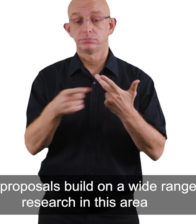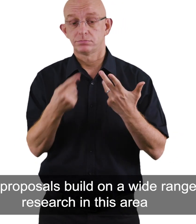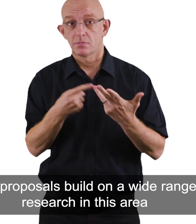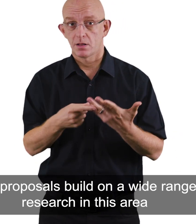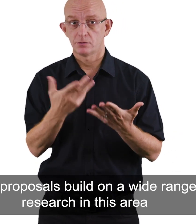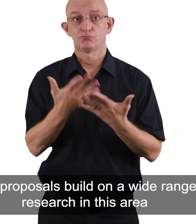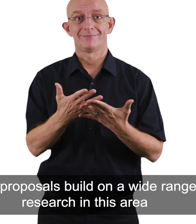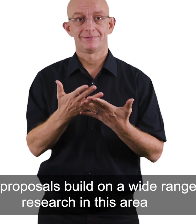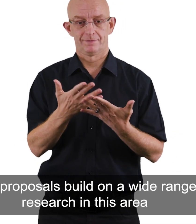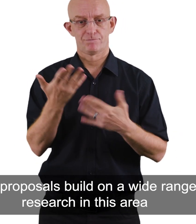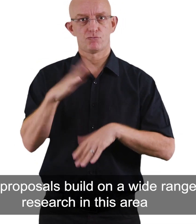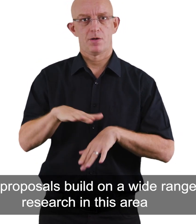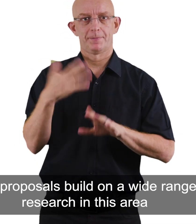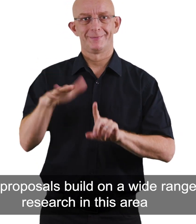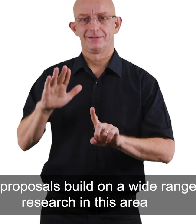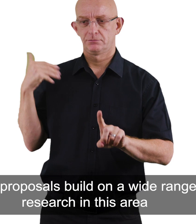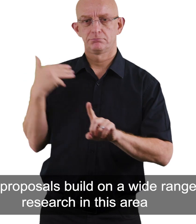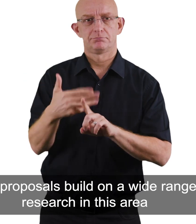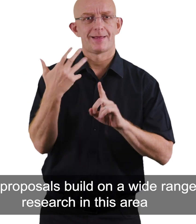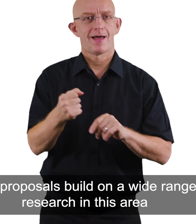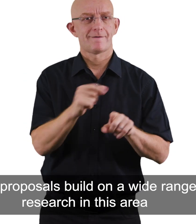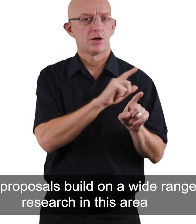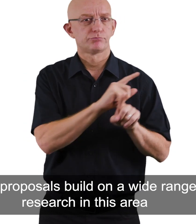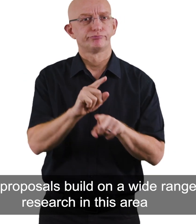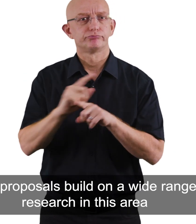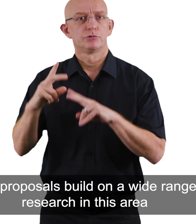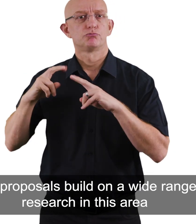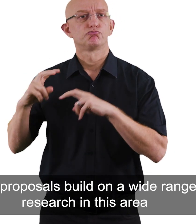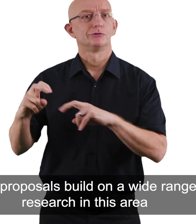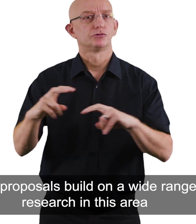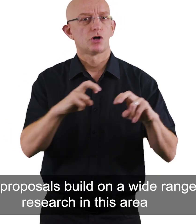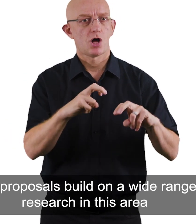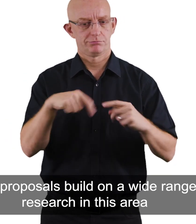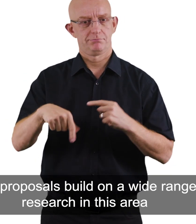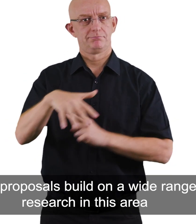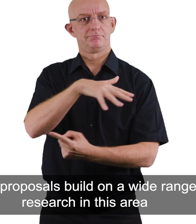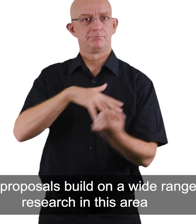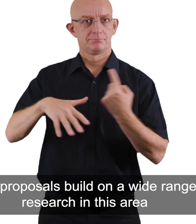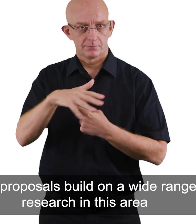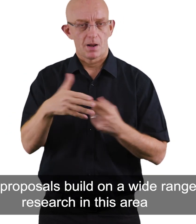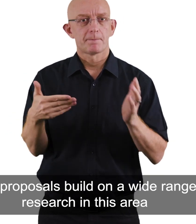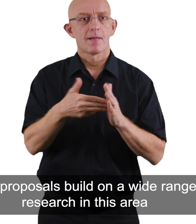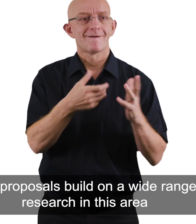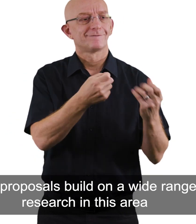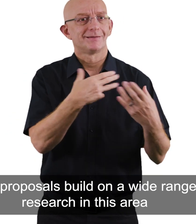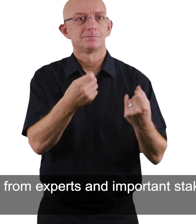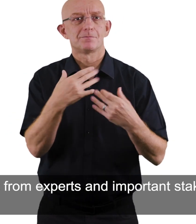These proposals build on a wide range of research in this area